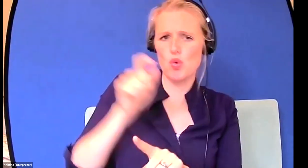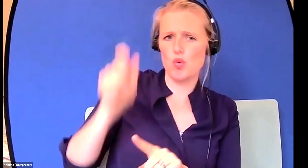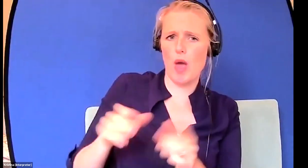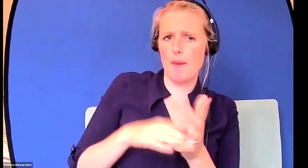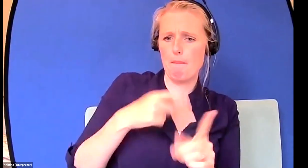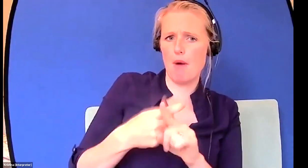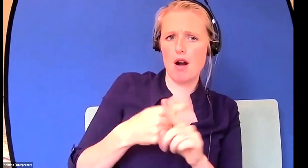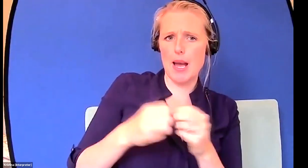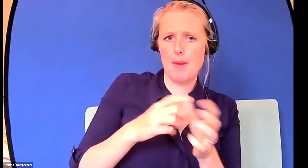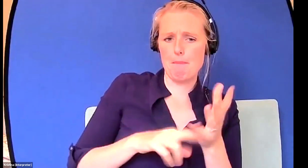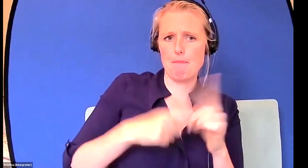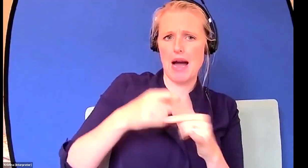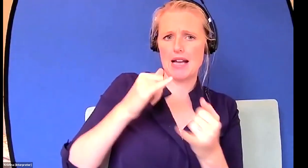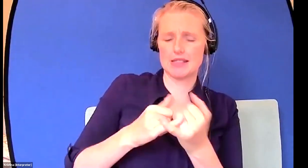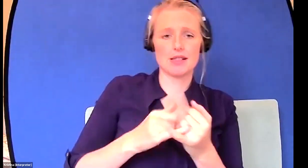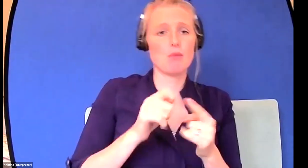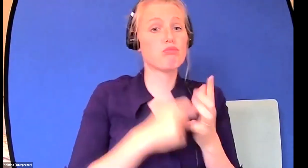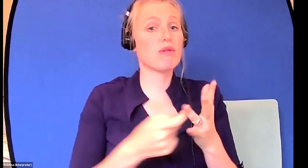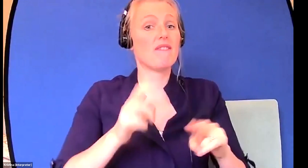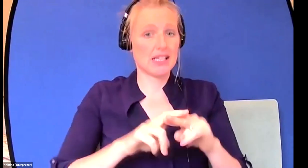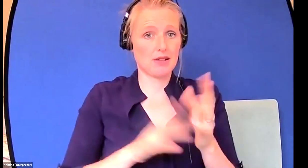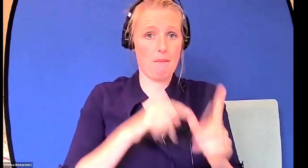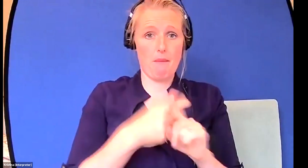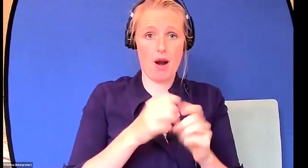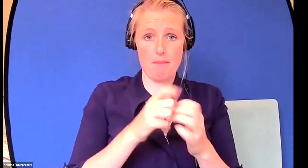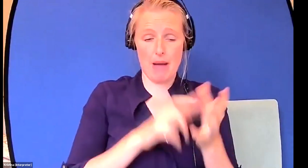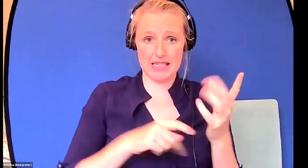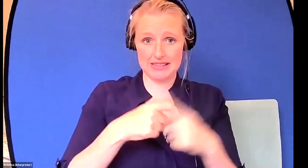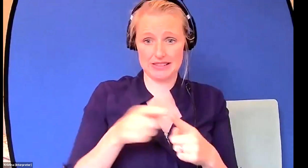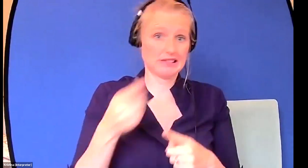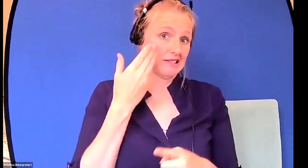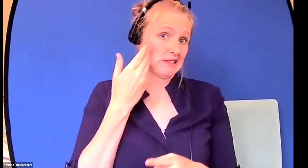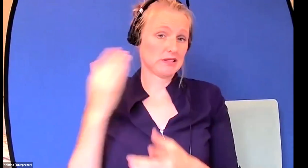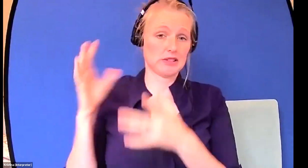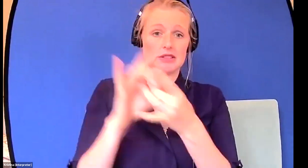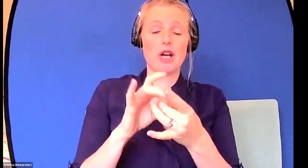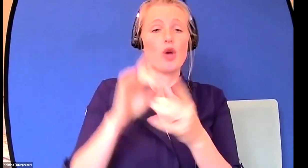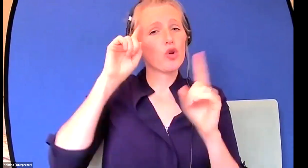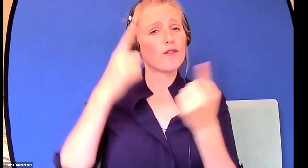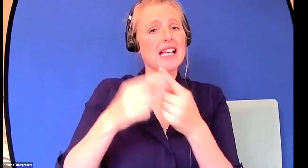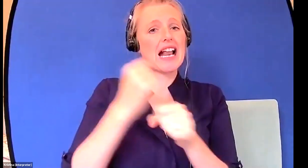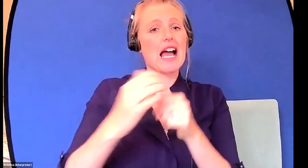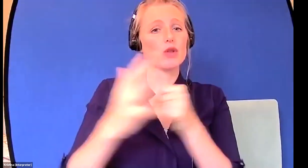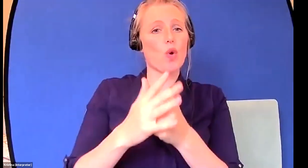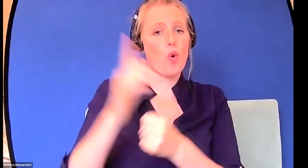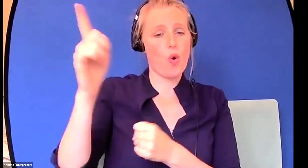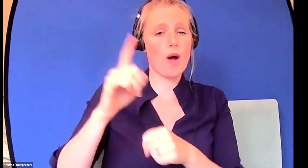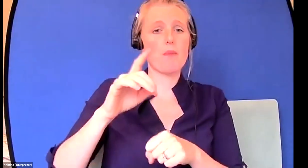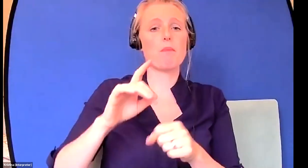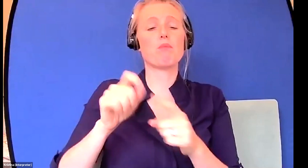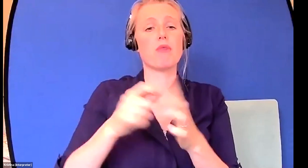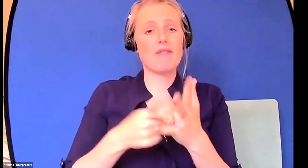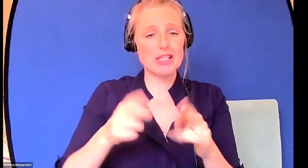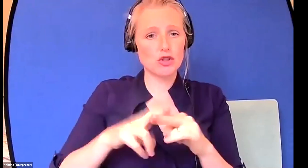Banks. Professor Mark Banks is, he recently joined the University of Glasgow as Professor of Cultural